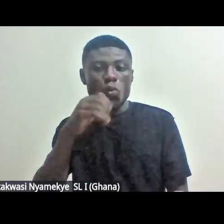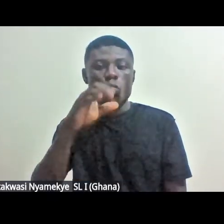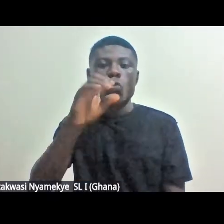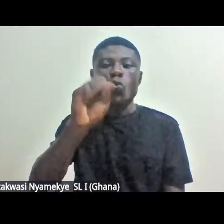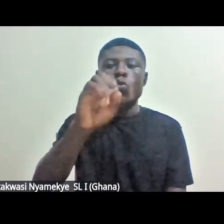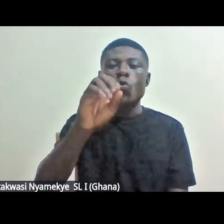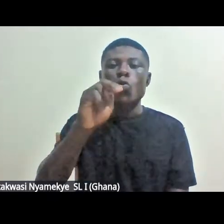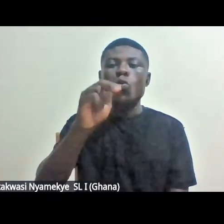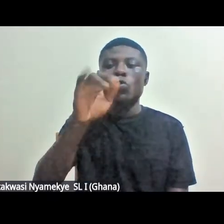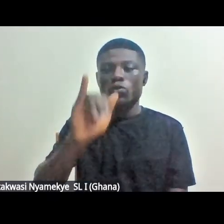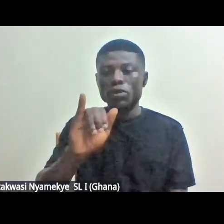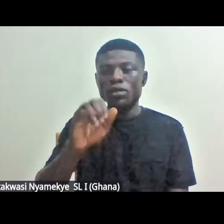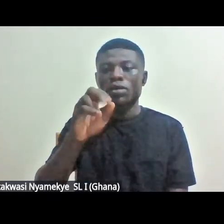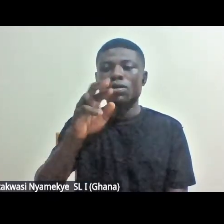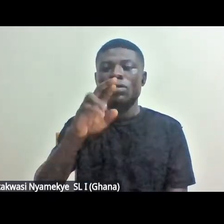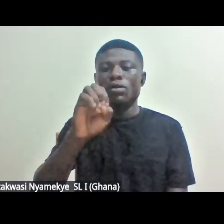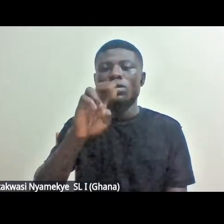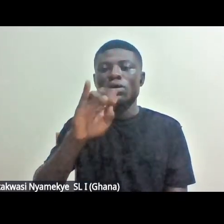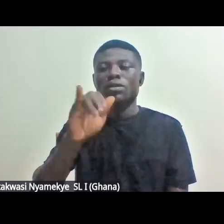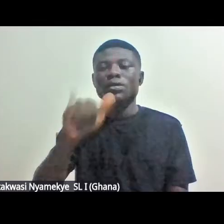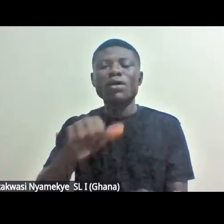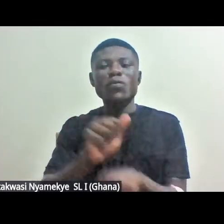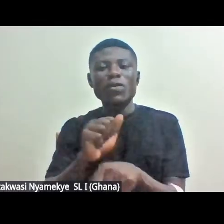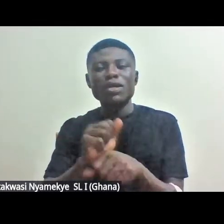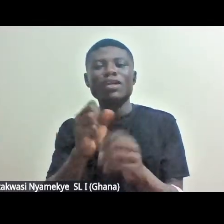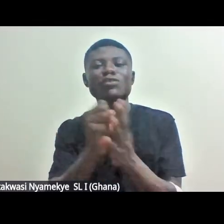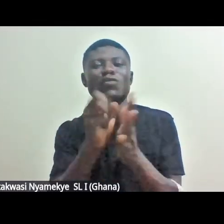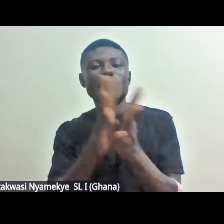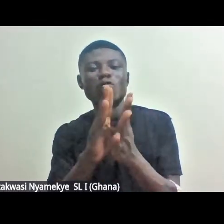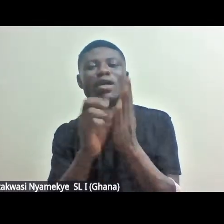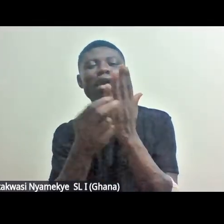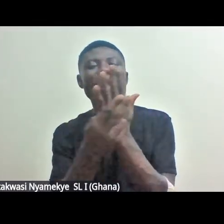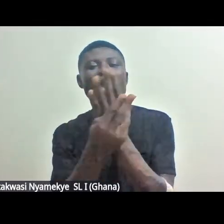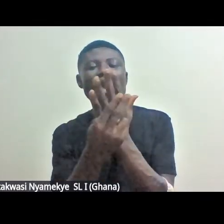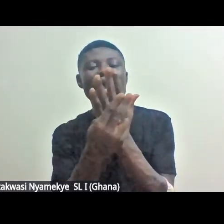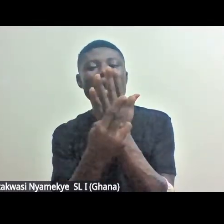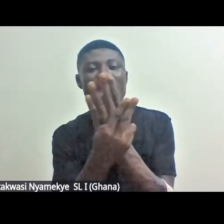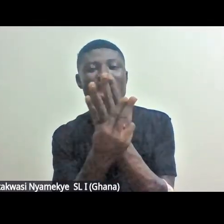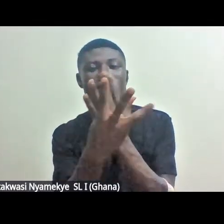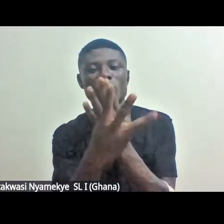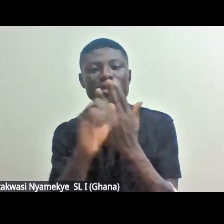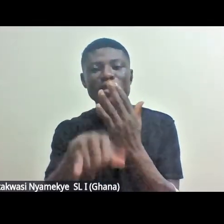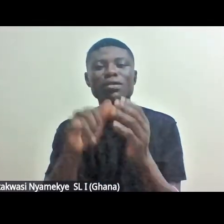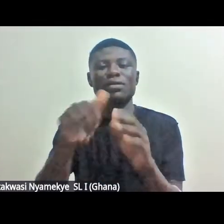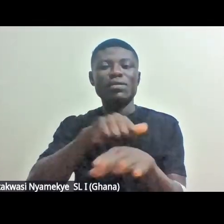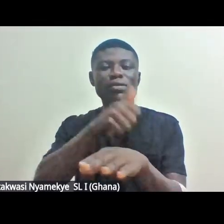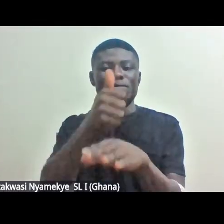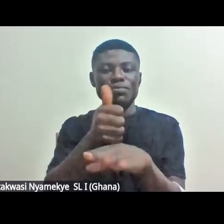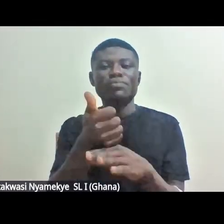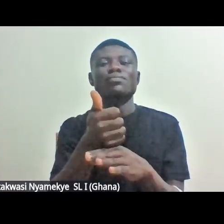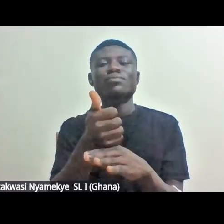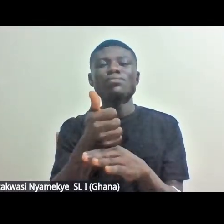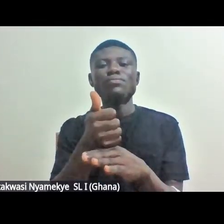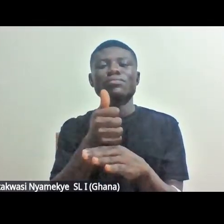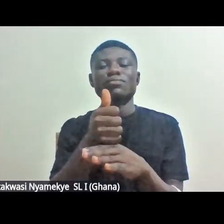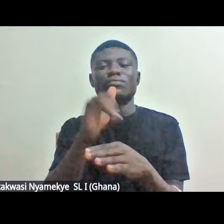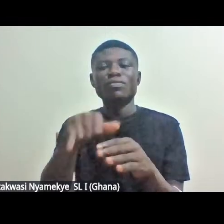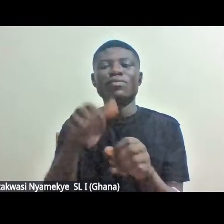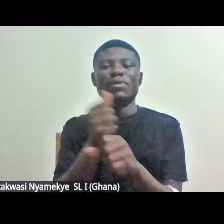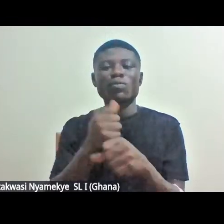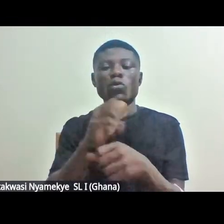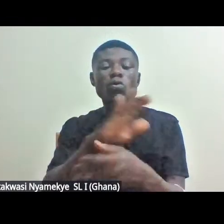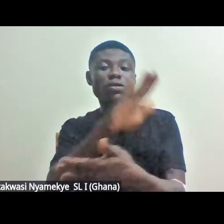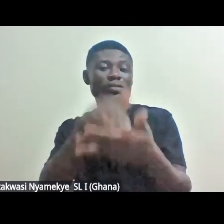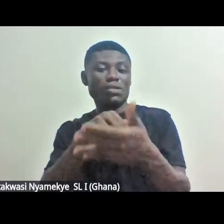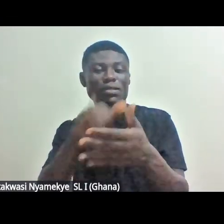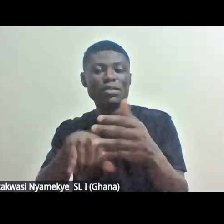Disney, where he's built hardware, software, games, and services. He's the founder of Google's Accessibility Discovery Centers,